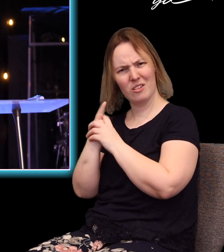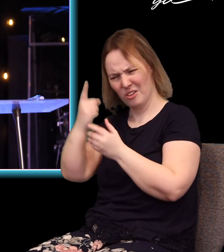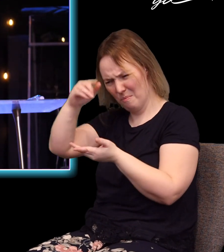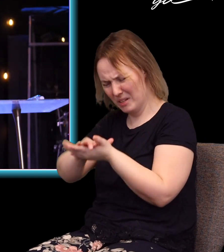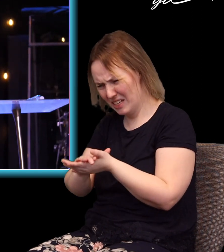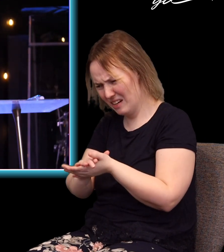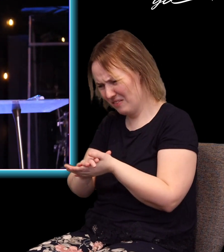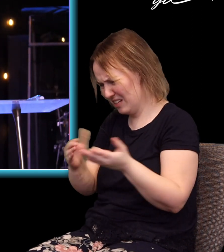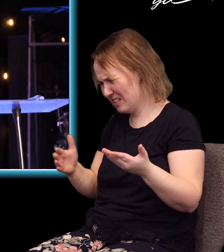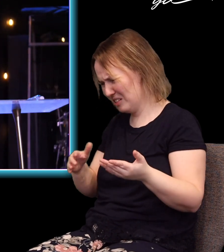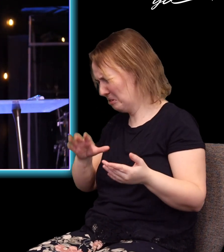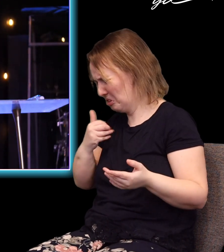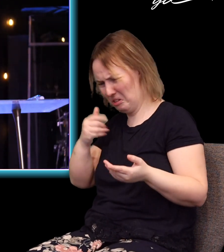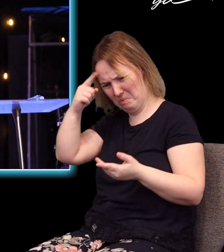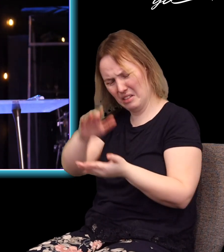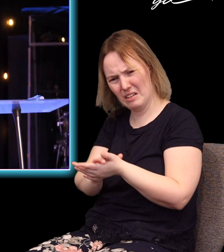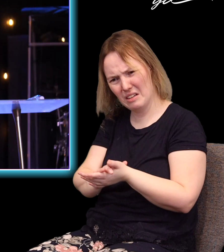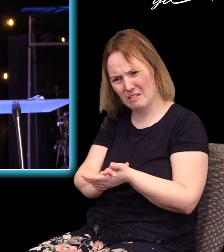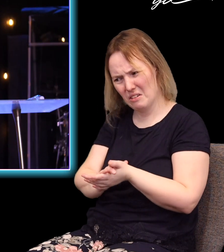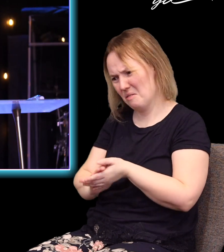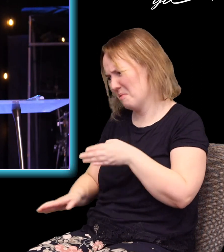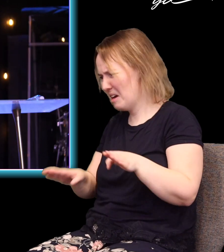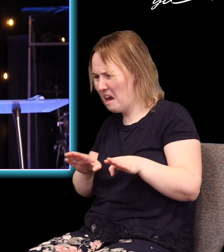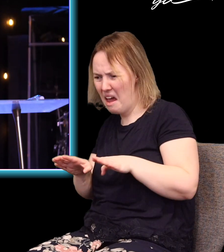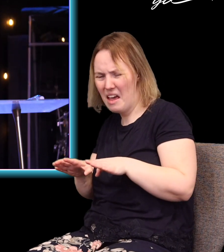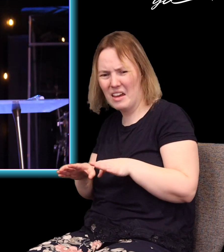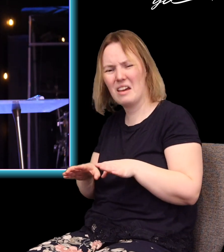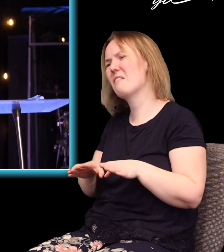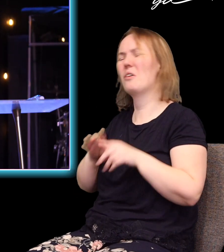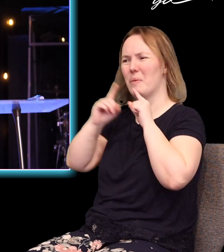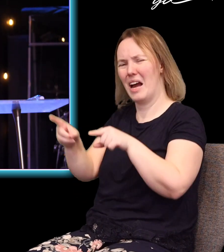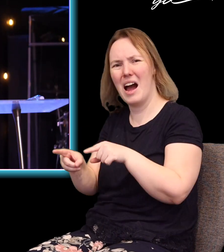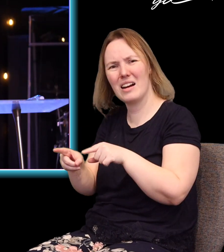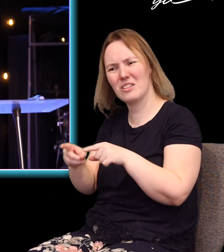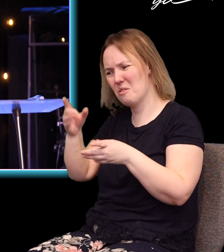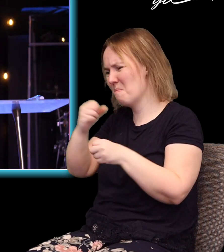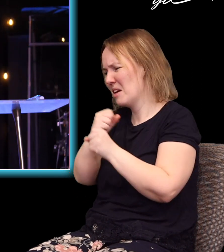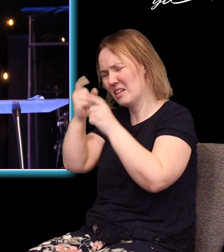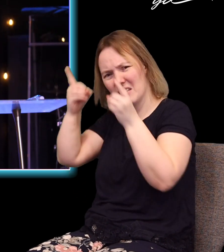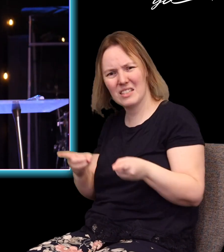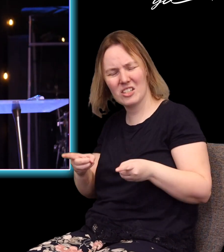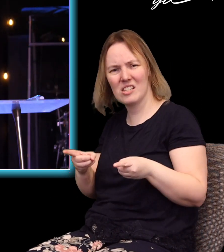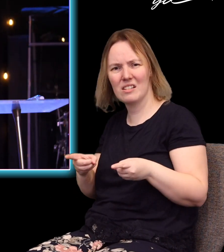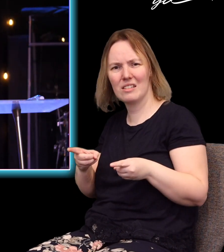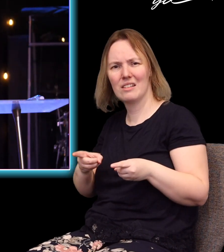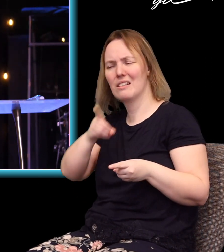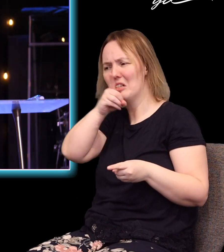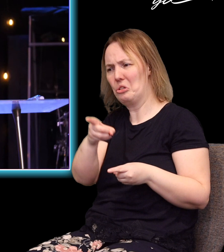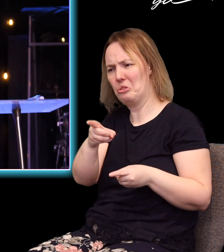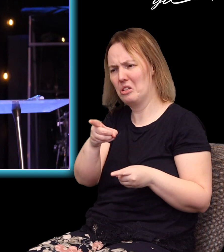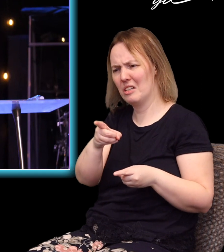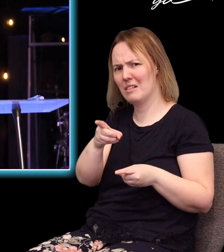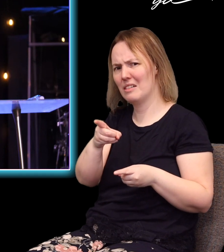shouldn't believe. You're going to behave in ways you shouldn't behave. You're going to treat others or react to others or situations or make decisions that really begin